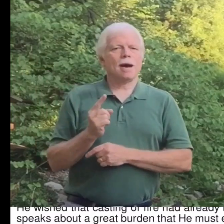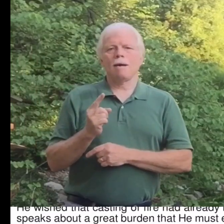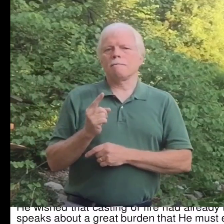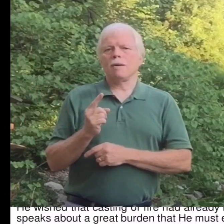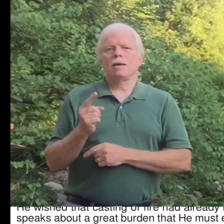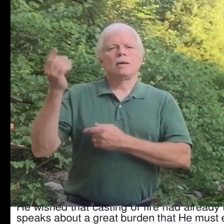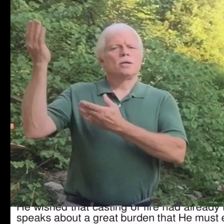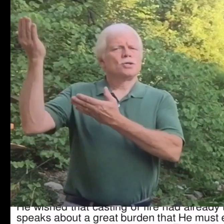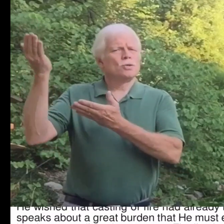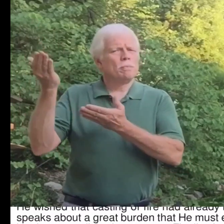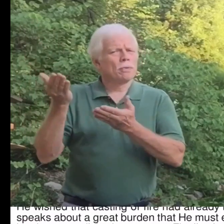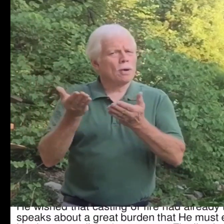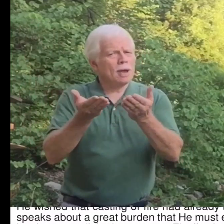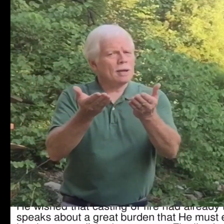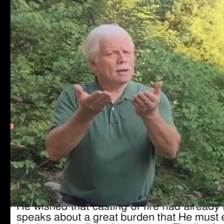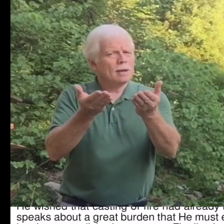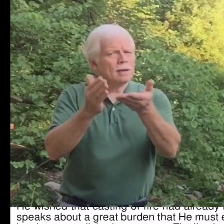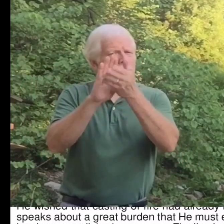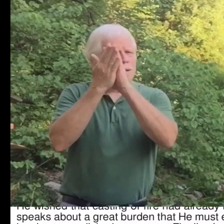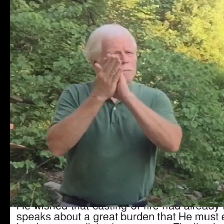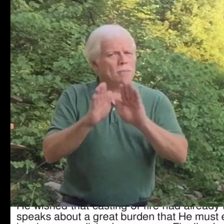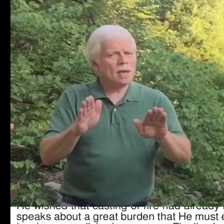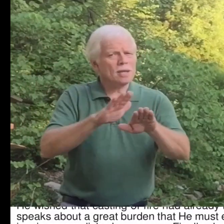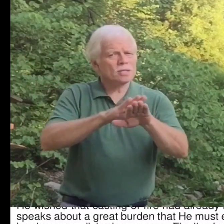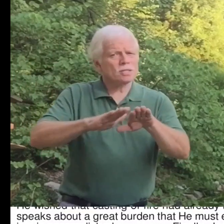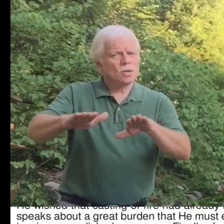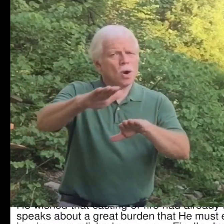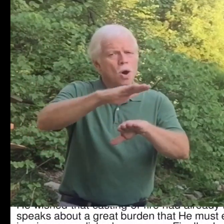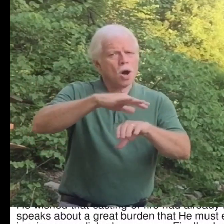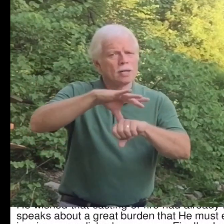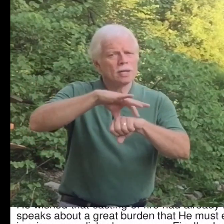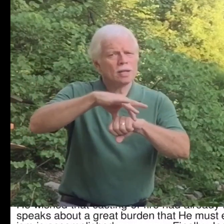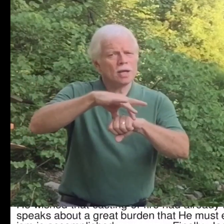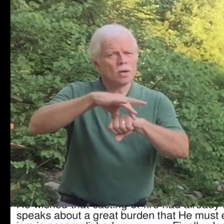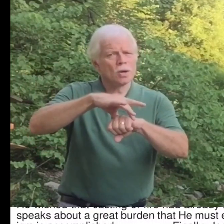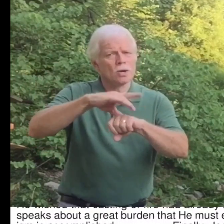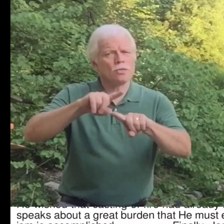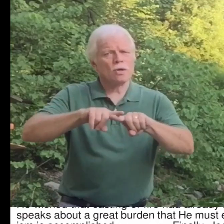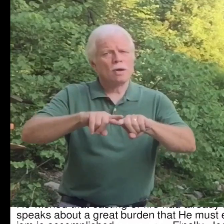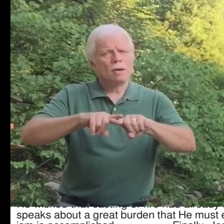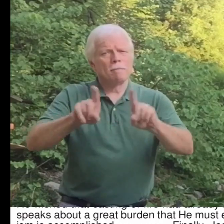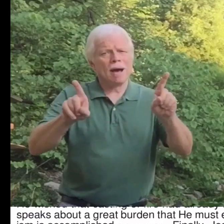come to bring peace on the earth, but